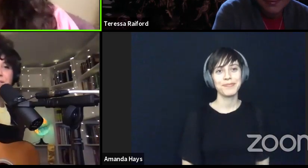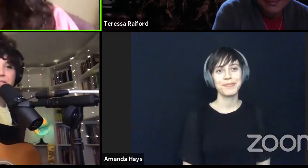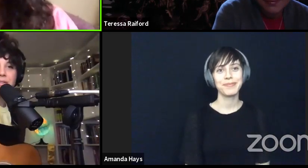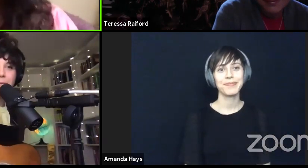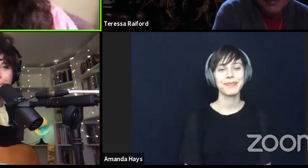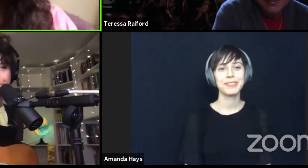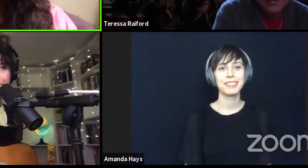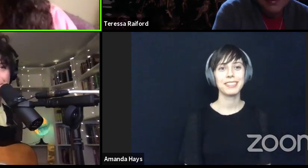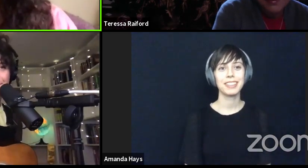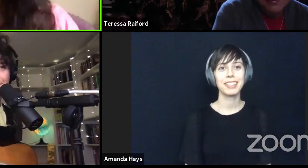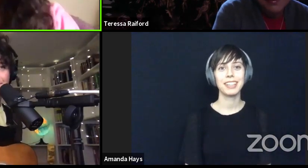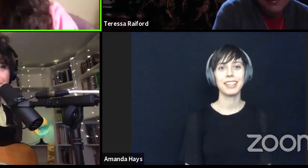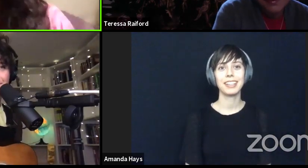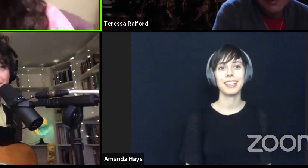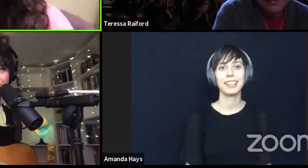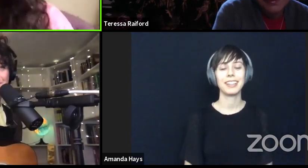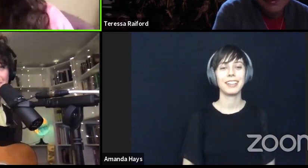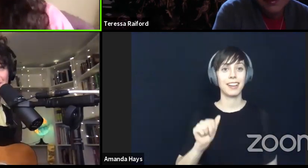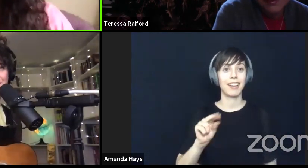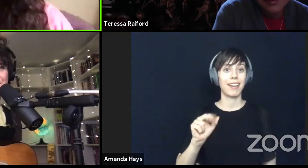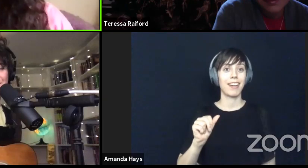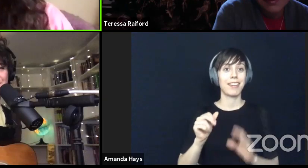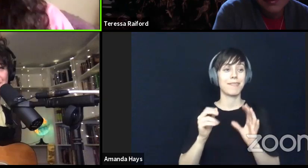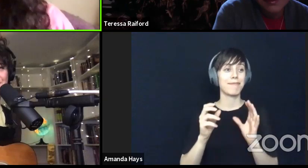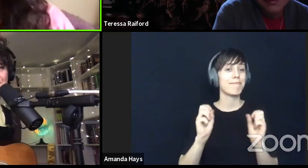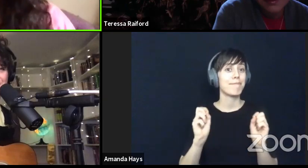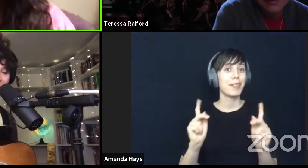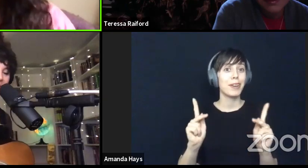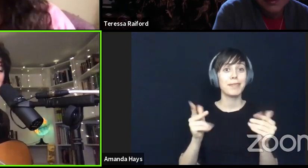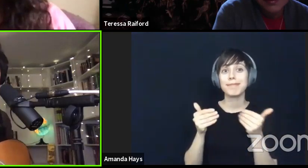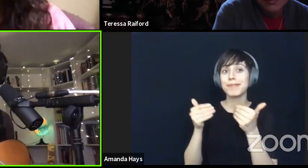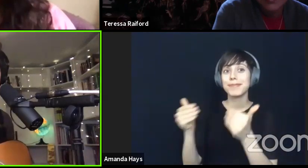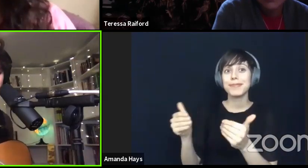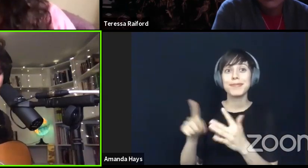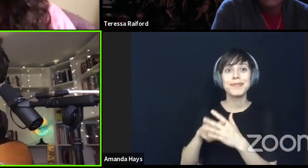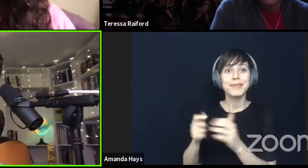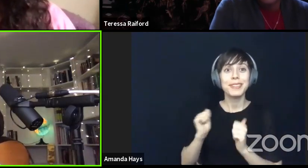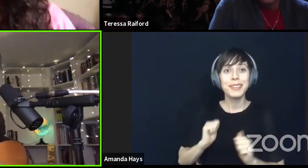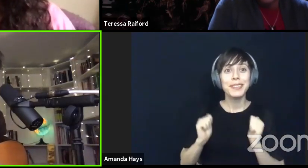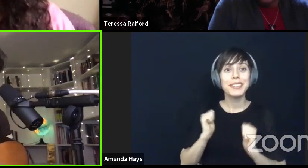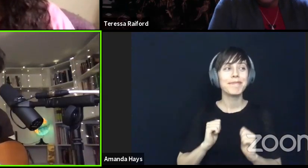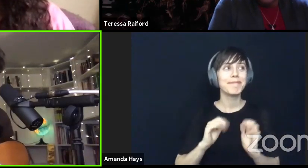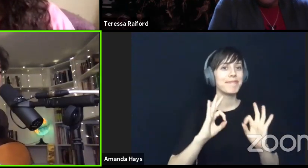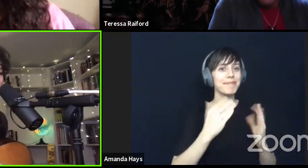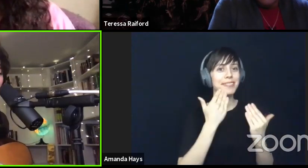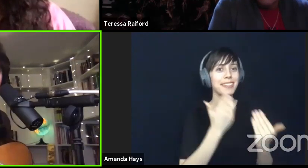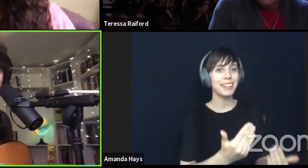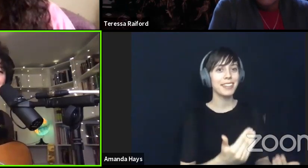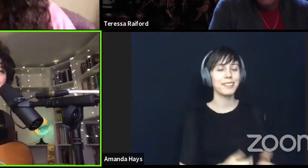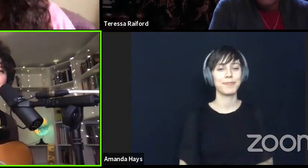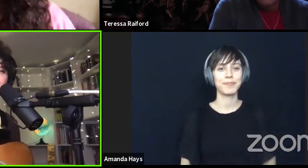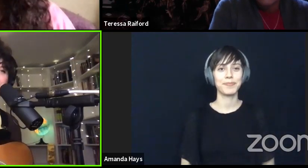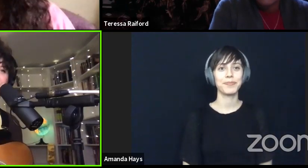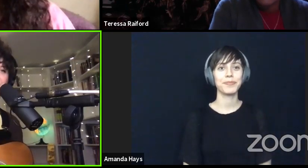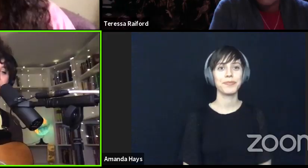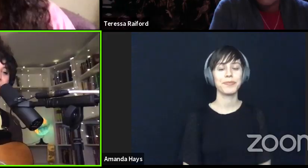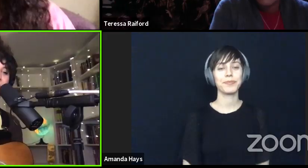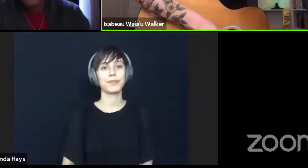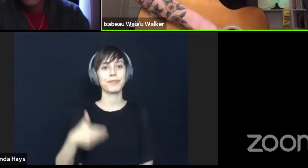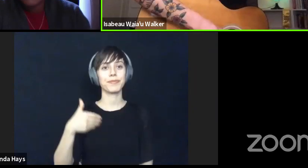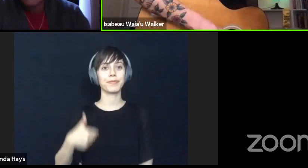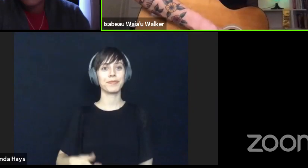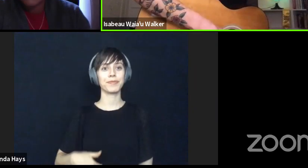Okay, so without further ado, we'd love to have you take over. Awesome. Thank you, Anna. Mm-hmm. So I'm Isabeau, and